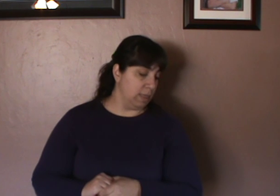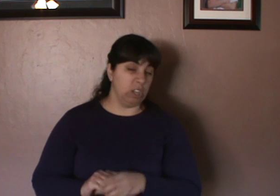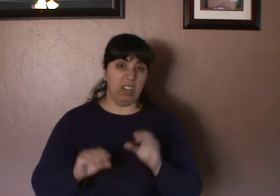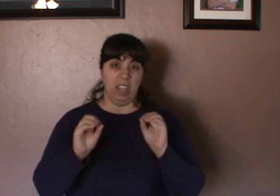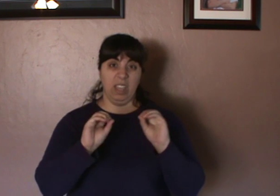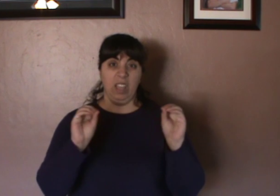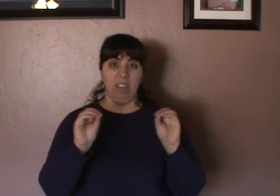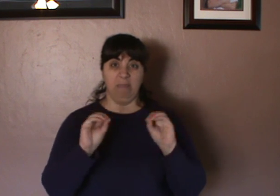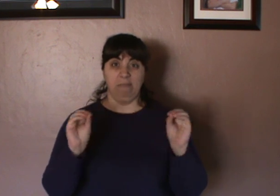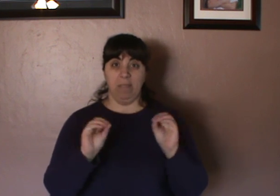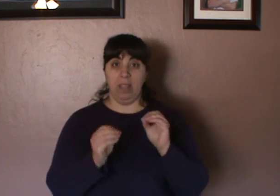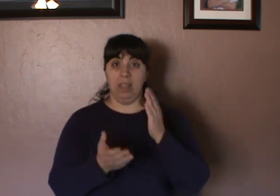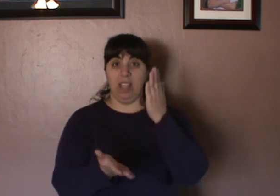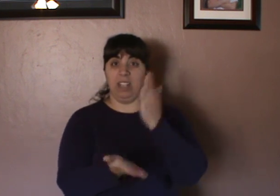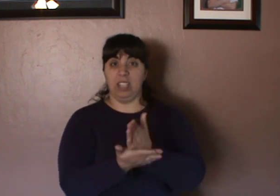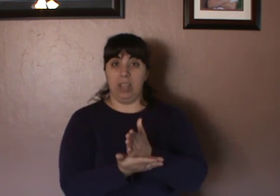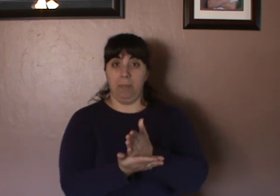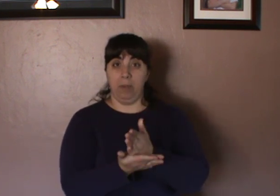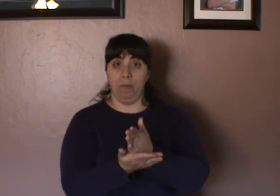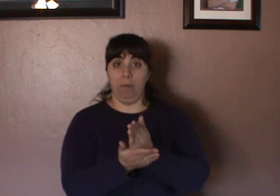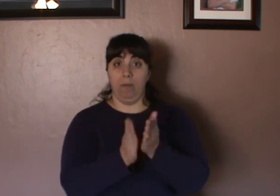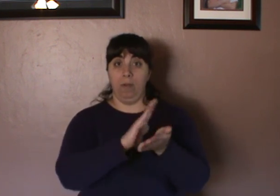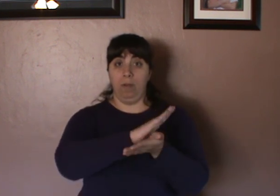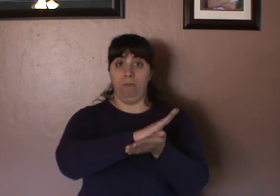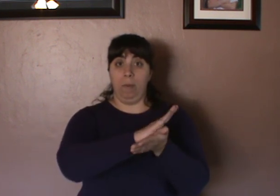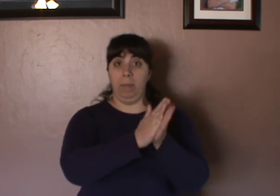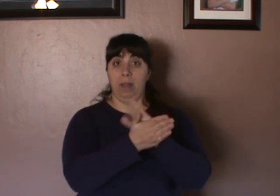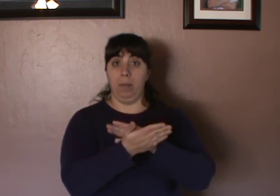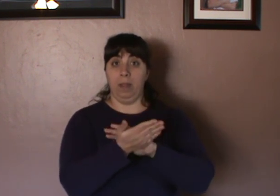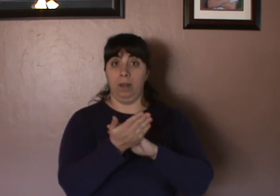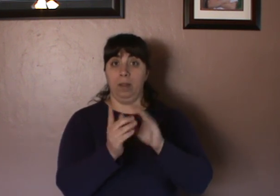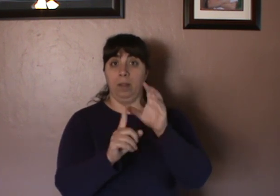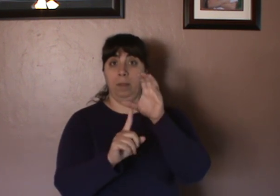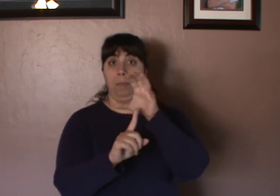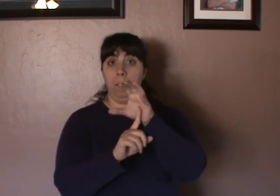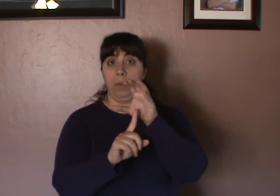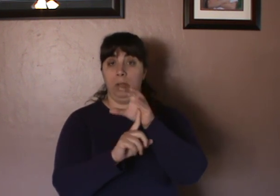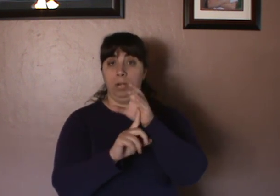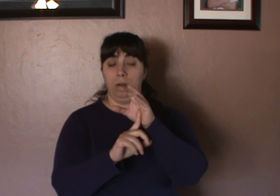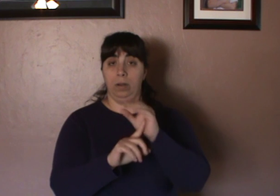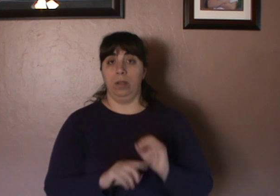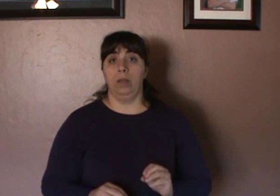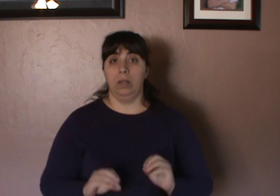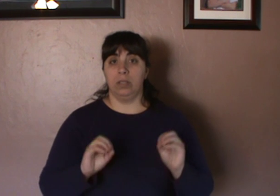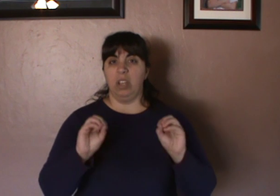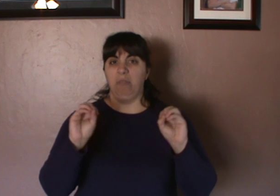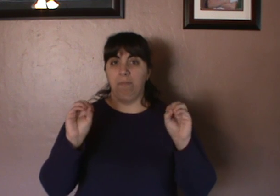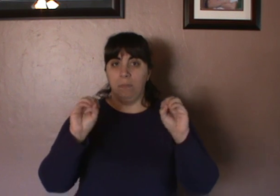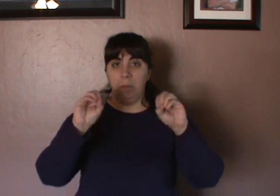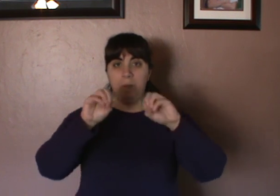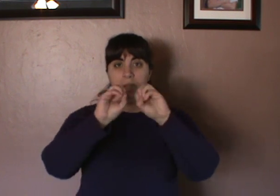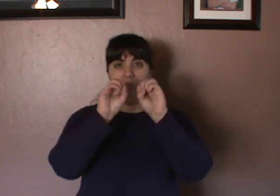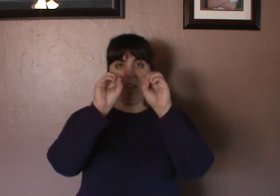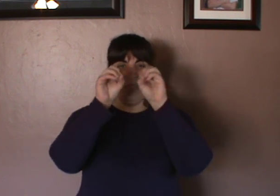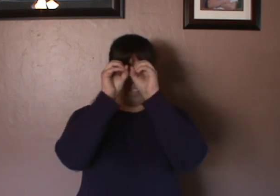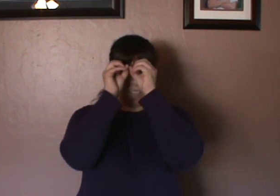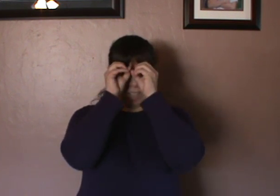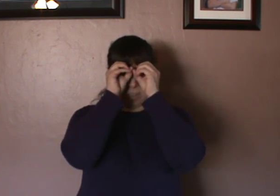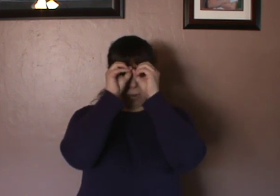There's nothing that can stop you from becoming popular. So when we do nothing, it's like a zero,